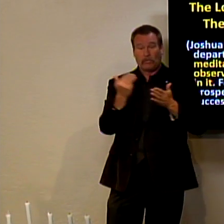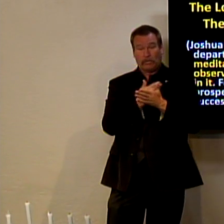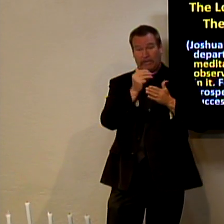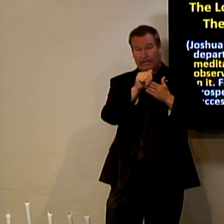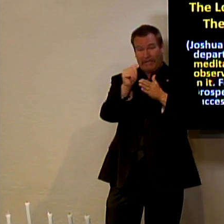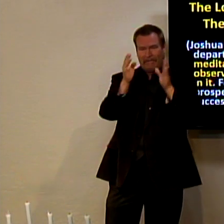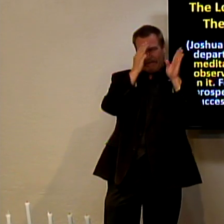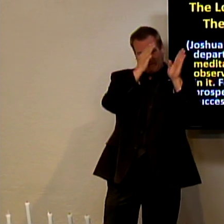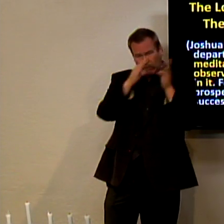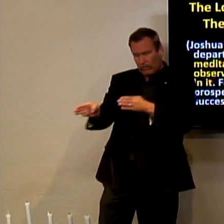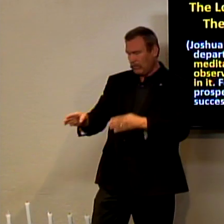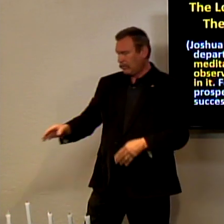As leaders,